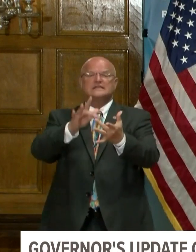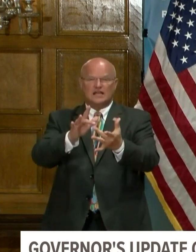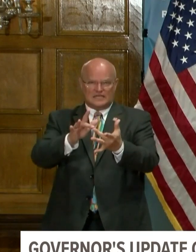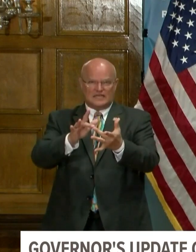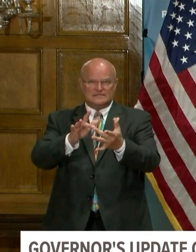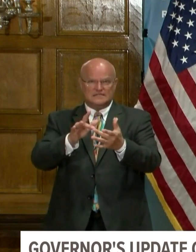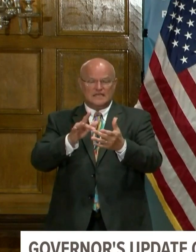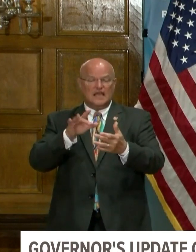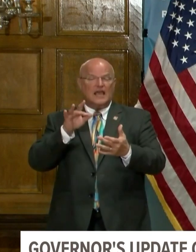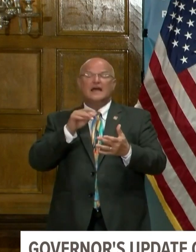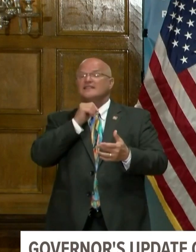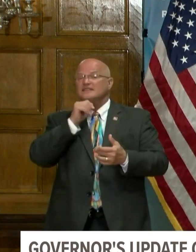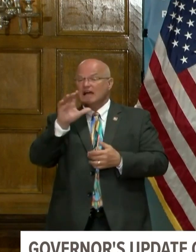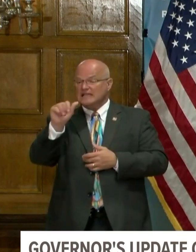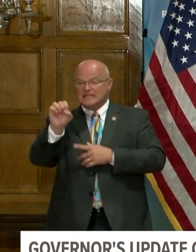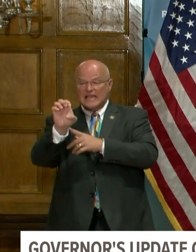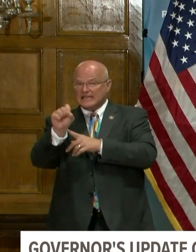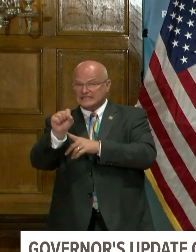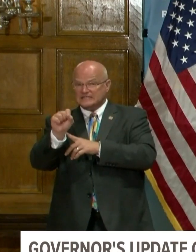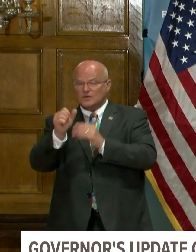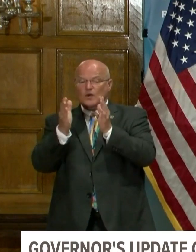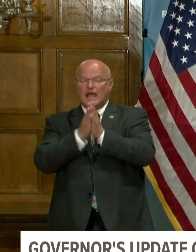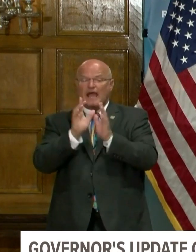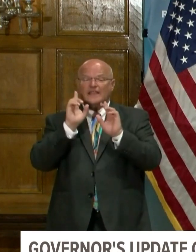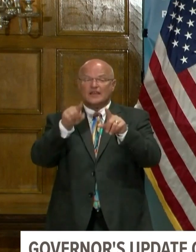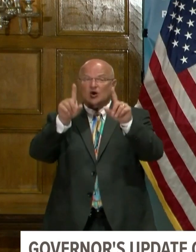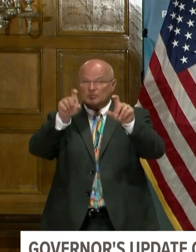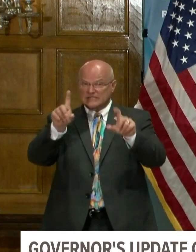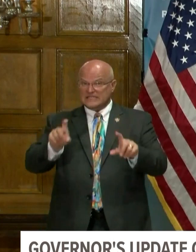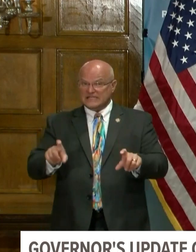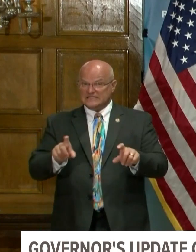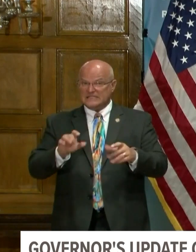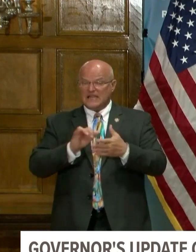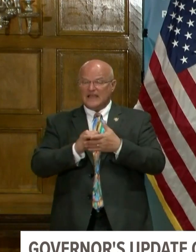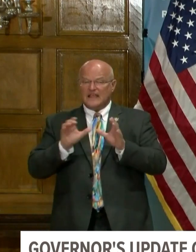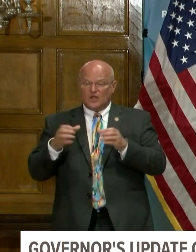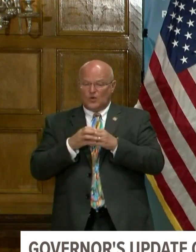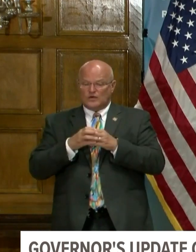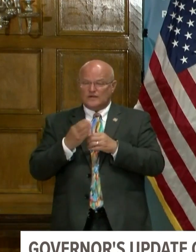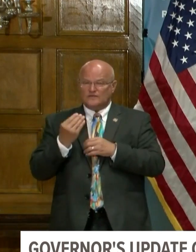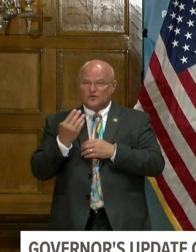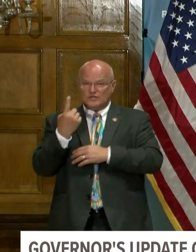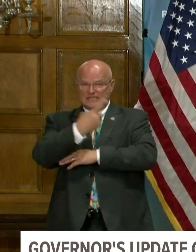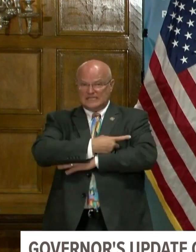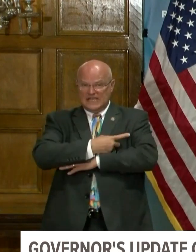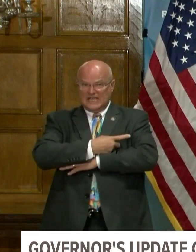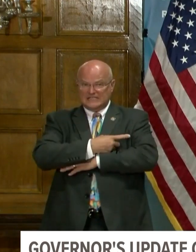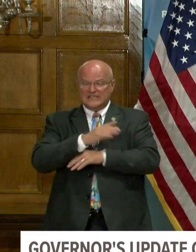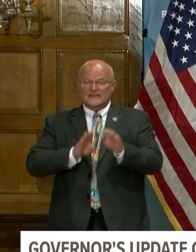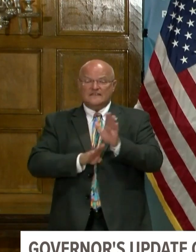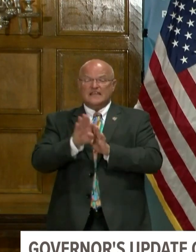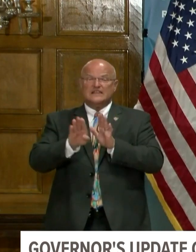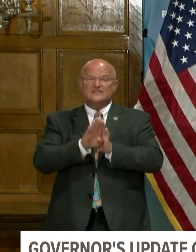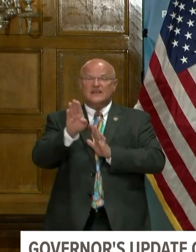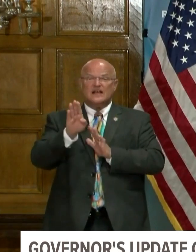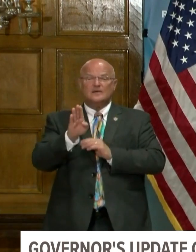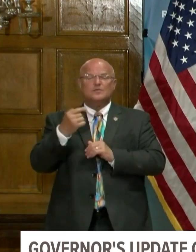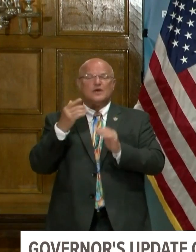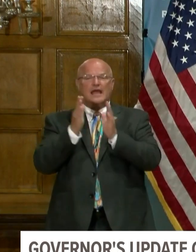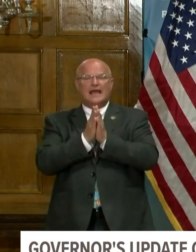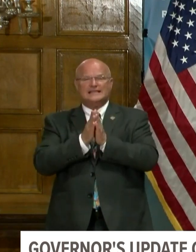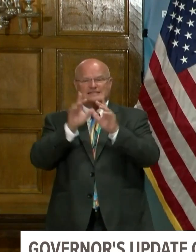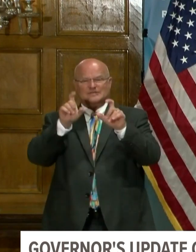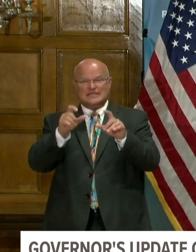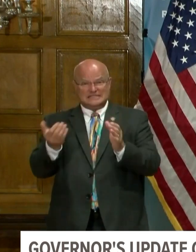contacts are not cases. We do ask that they go get tested, that they quarantine for 14 days. If they develop symptoms, we would ask